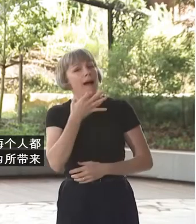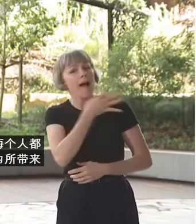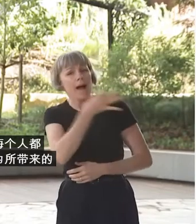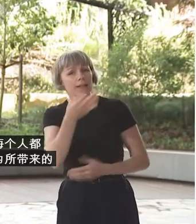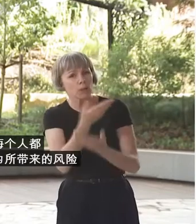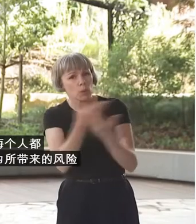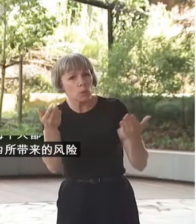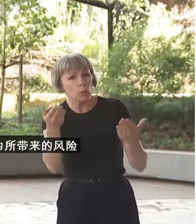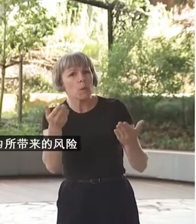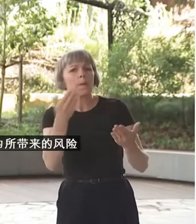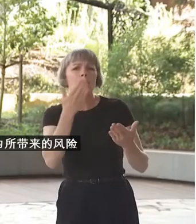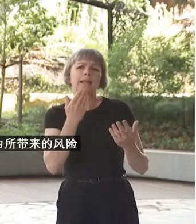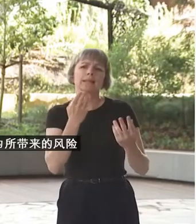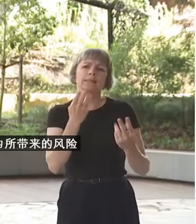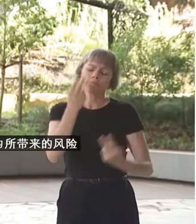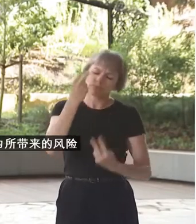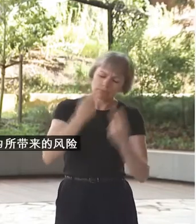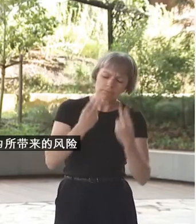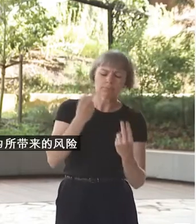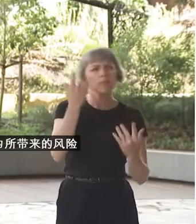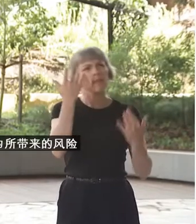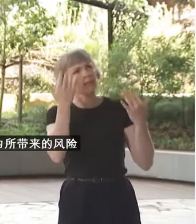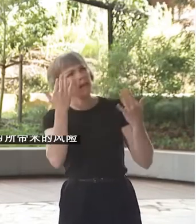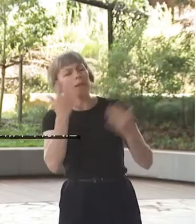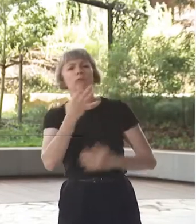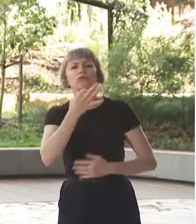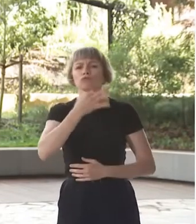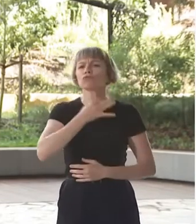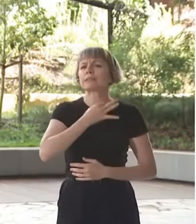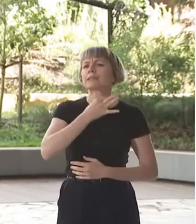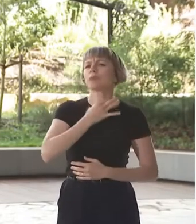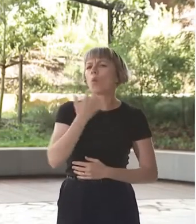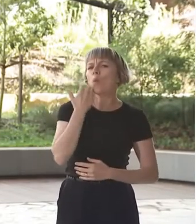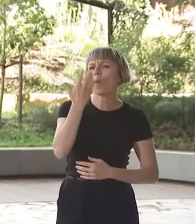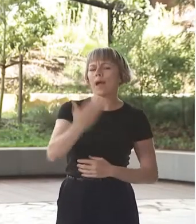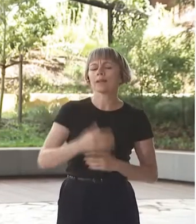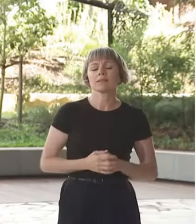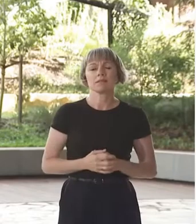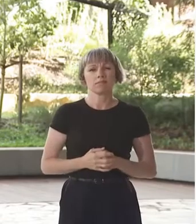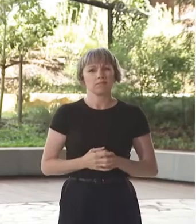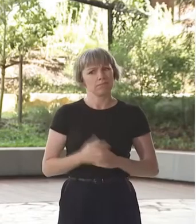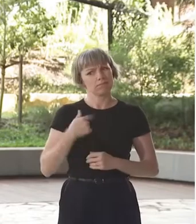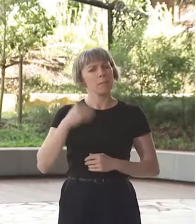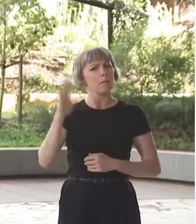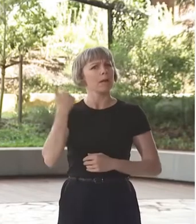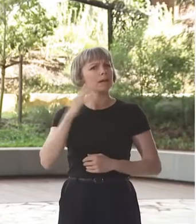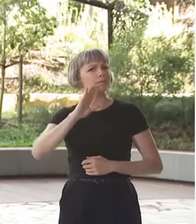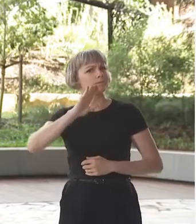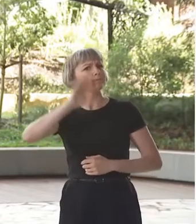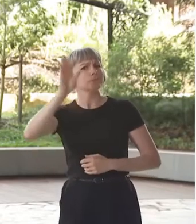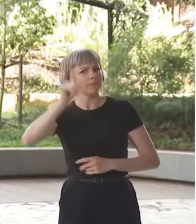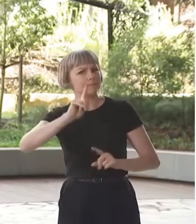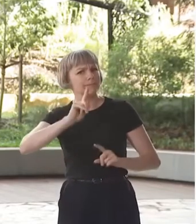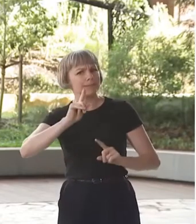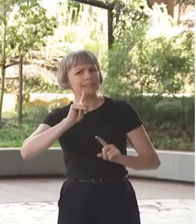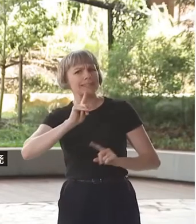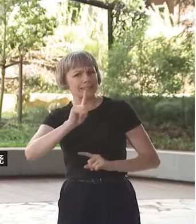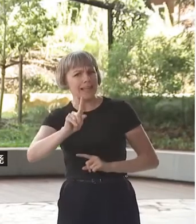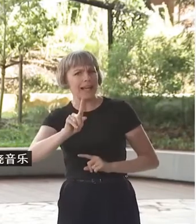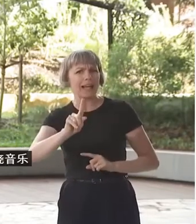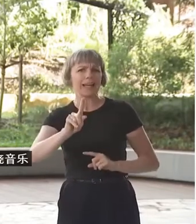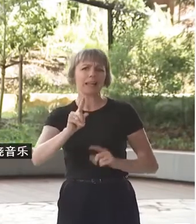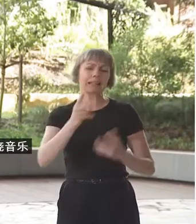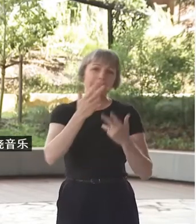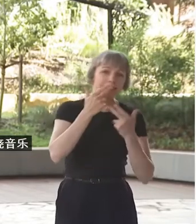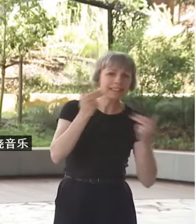risks that are posed. I think we've been very clear about singing and dancing. Part of the issues